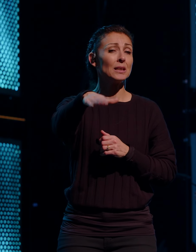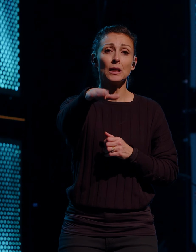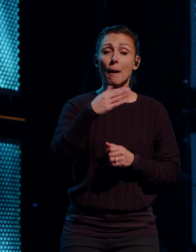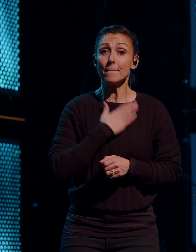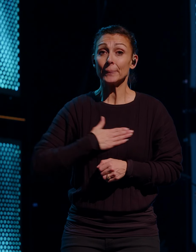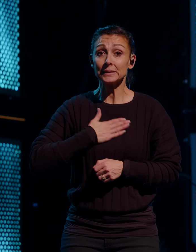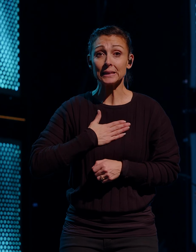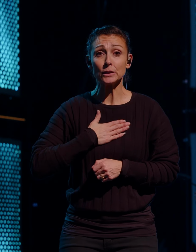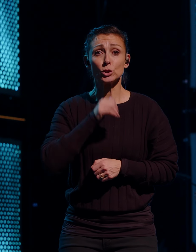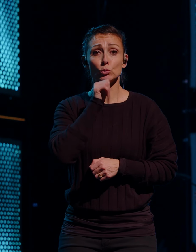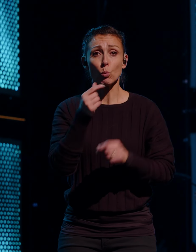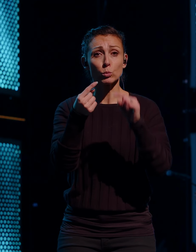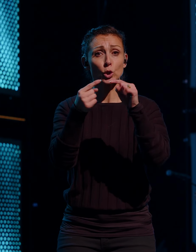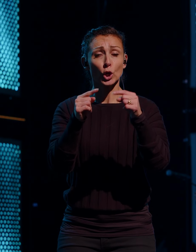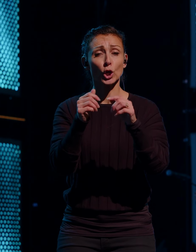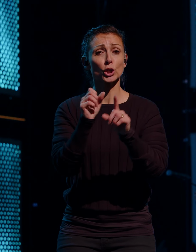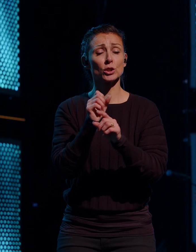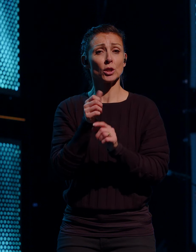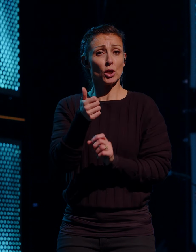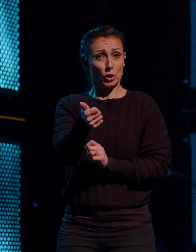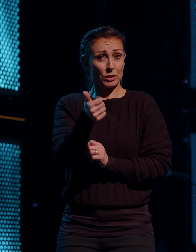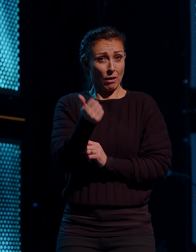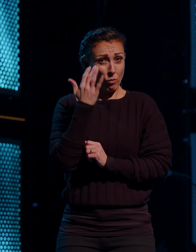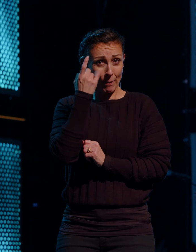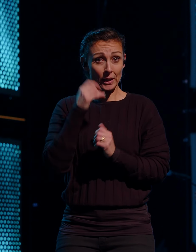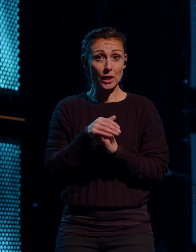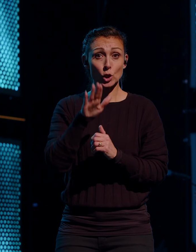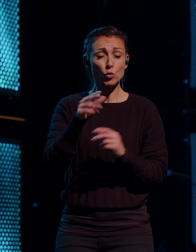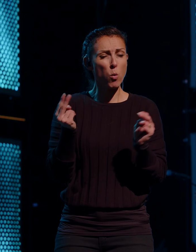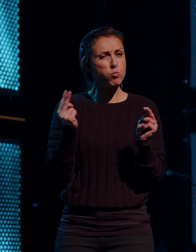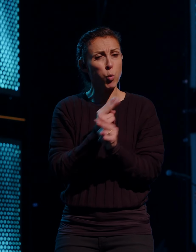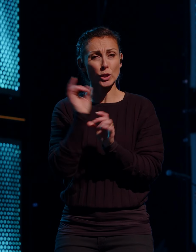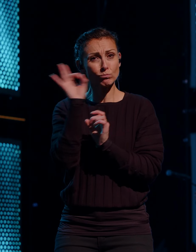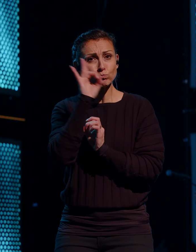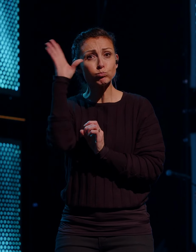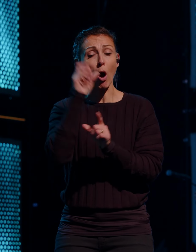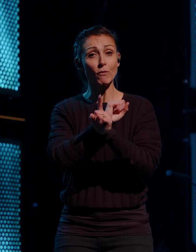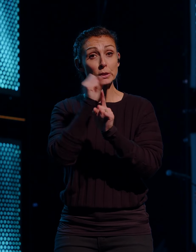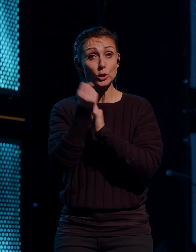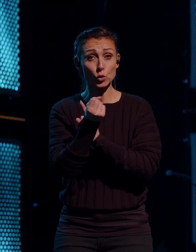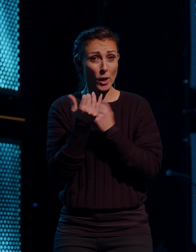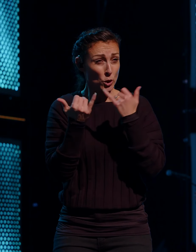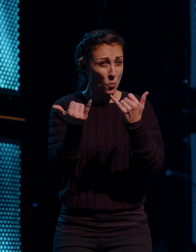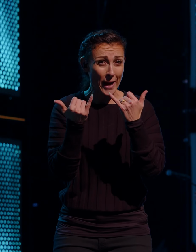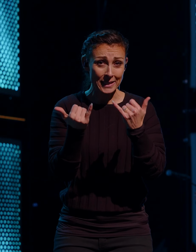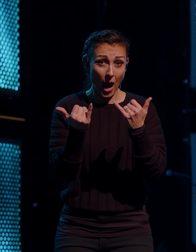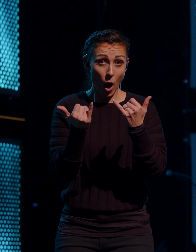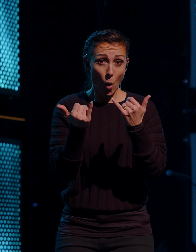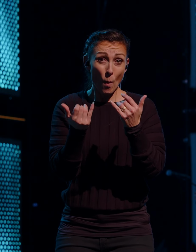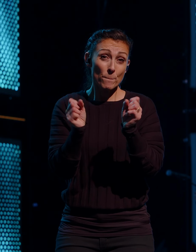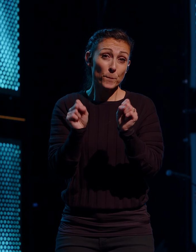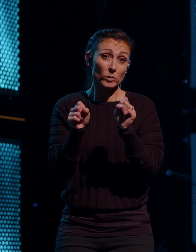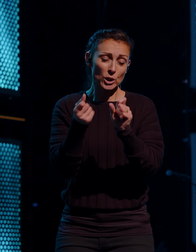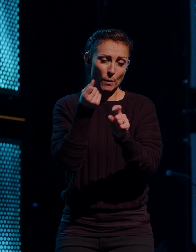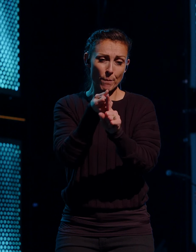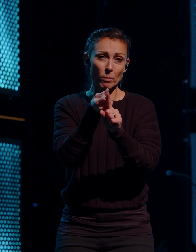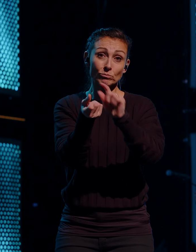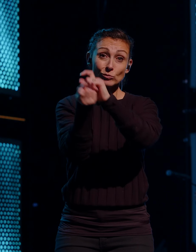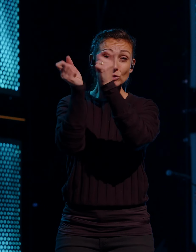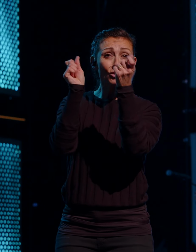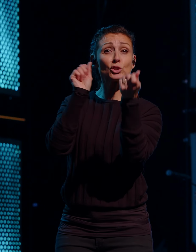situation of your life could end up becoming the best situation of your life. And who knows what the Lord will do in your life that may even lead to the salvation of more people in your